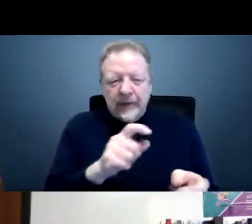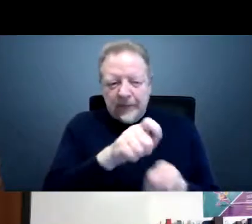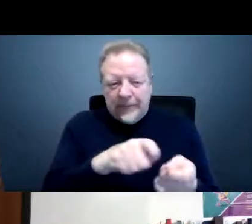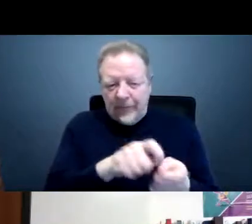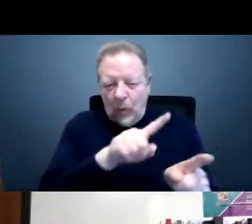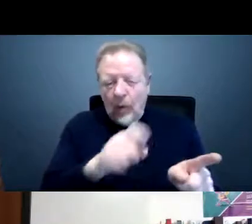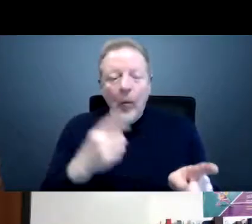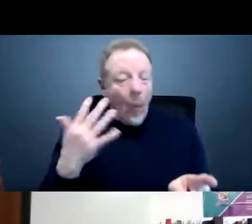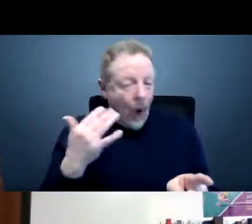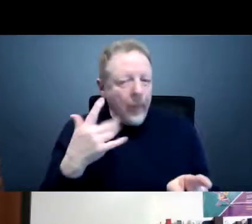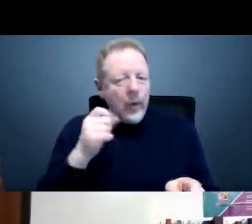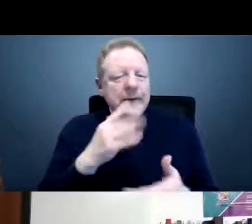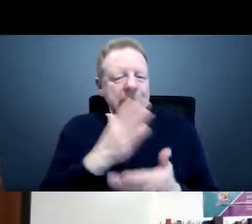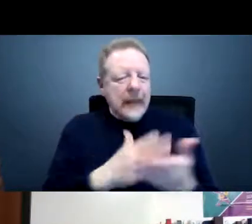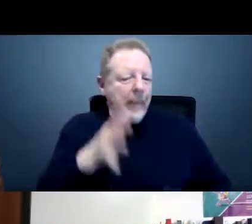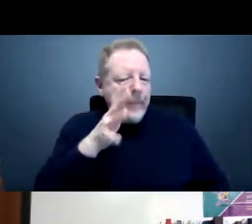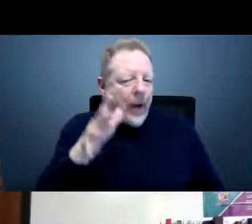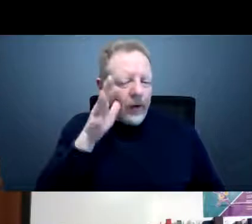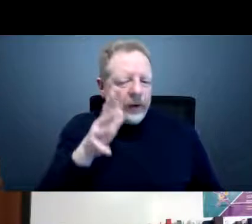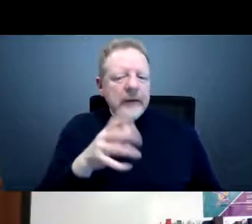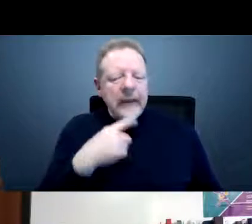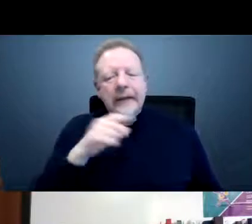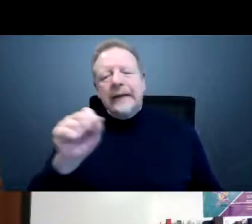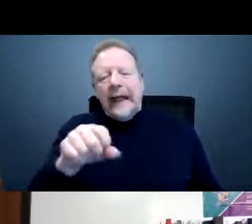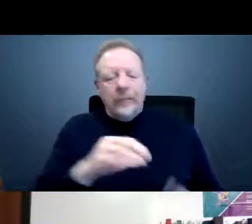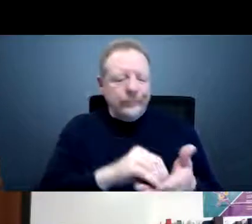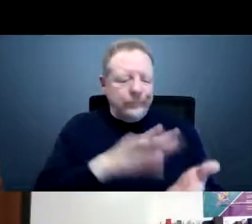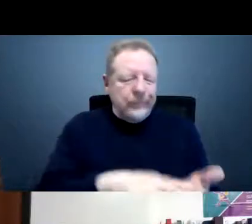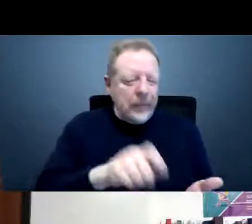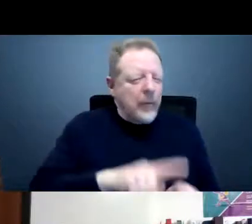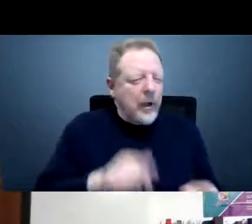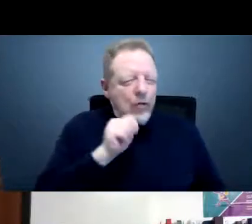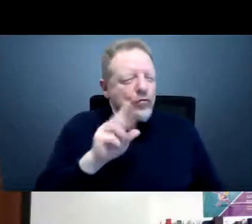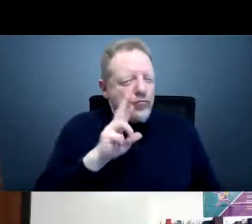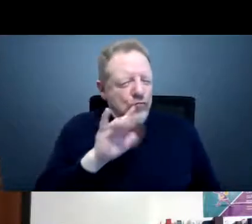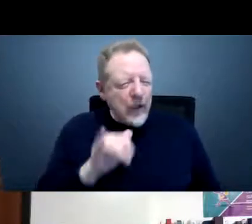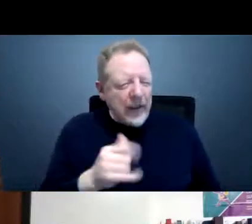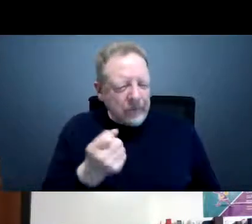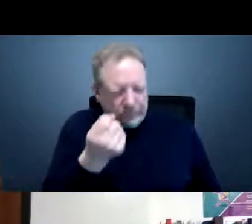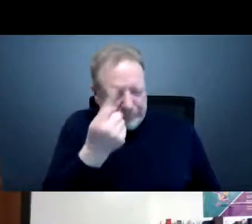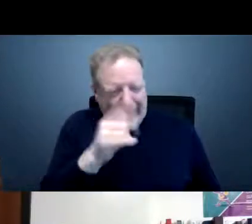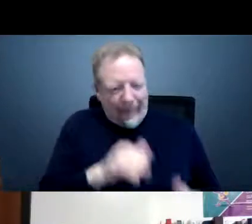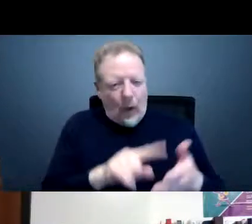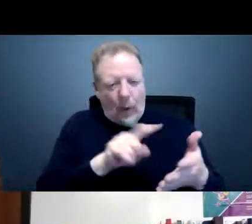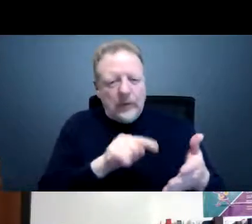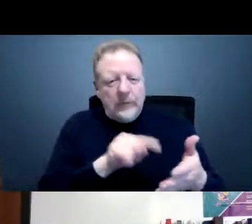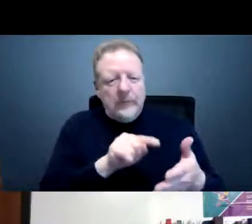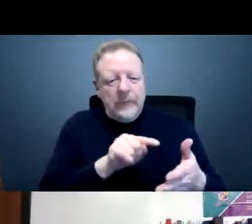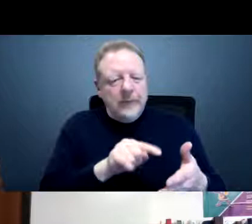because I think some parents just said yes and really not realizing that it probably isn't so.